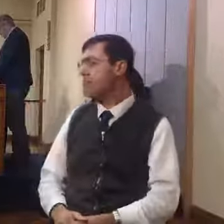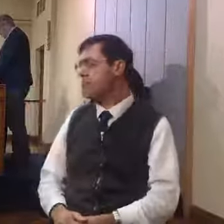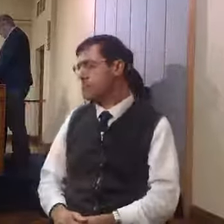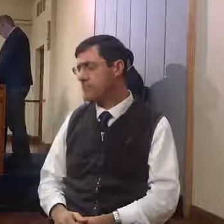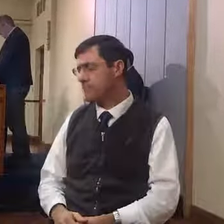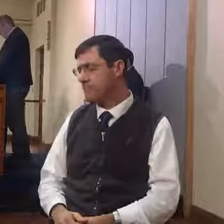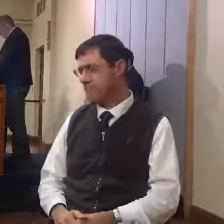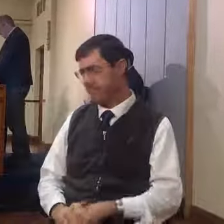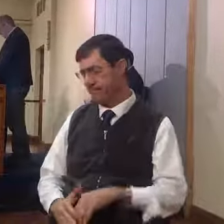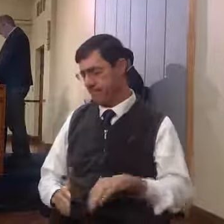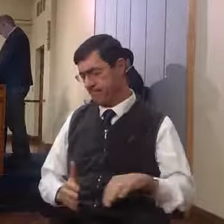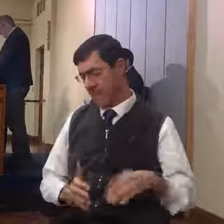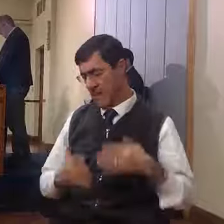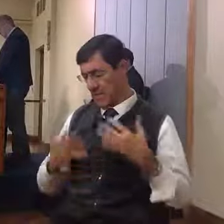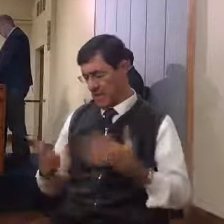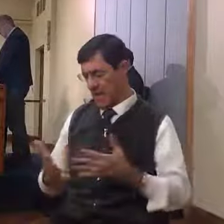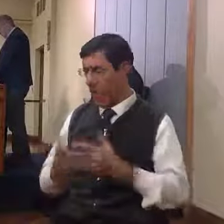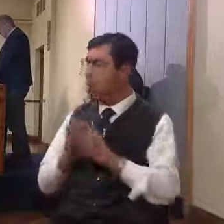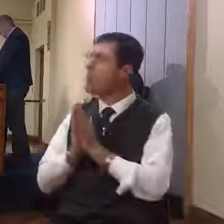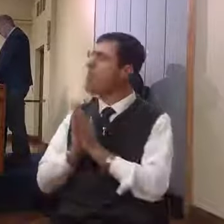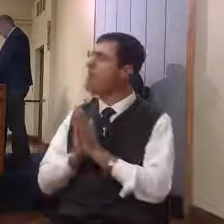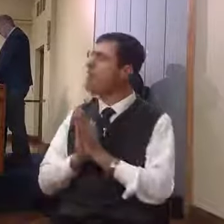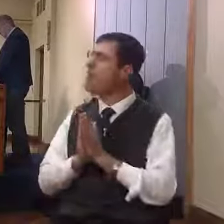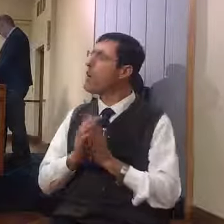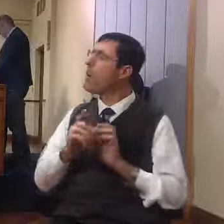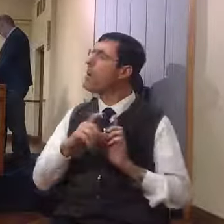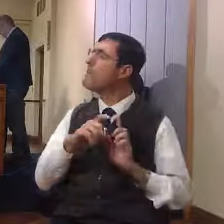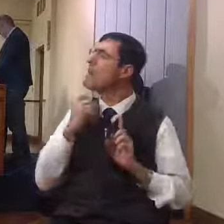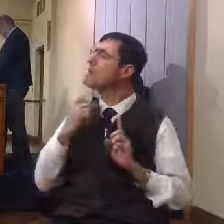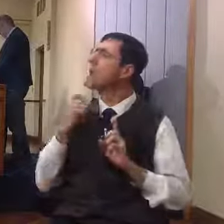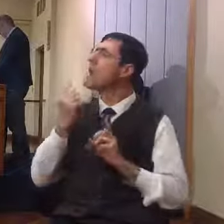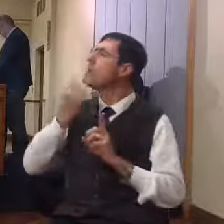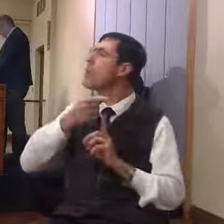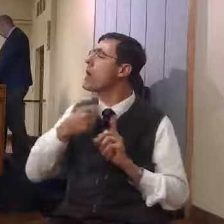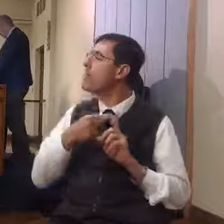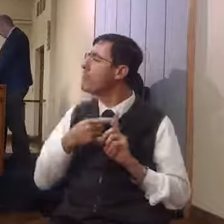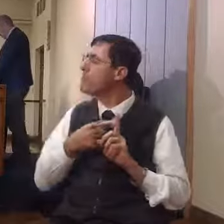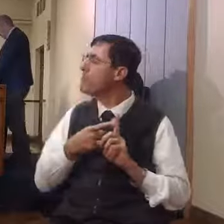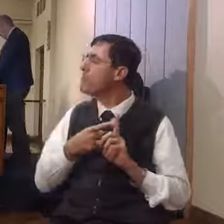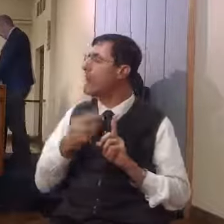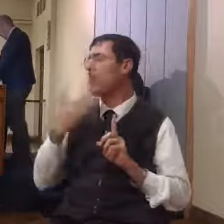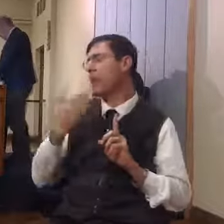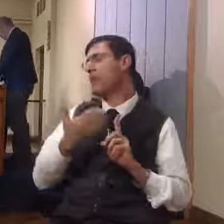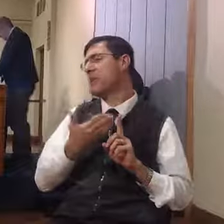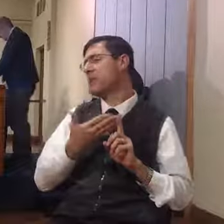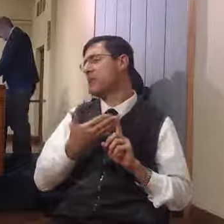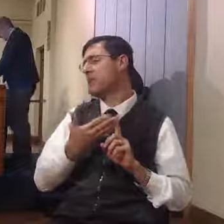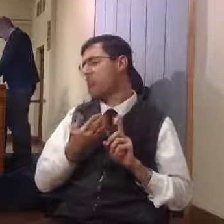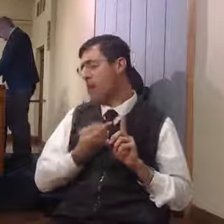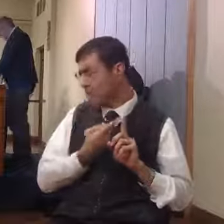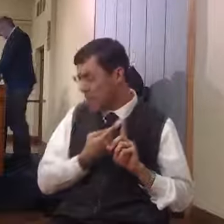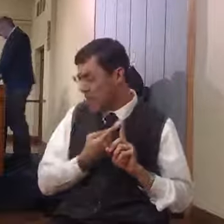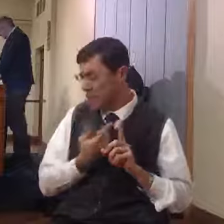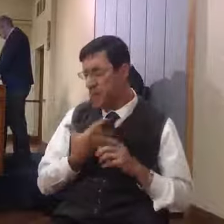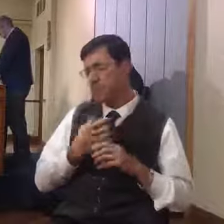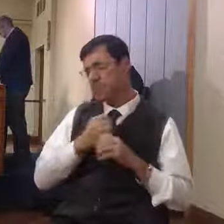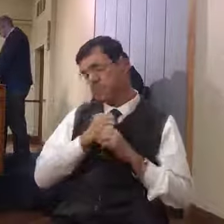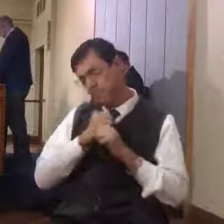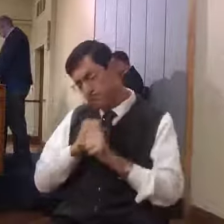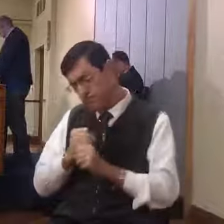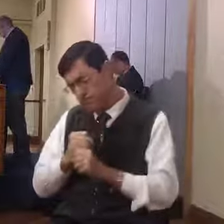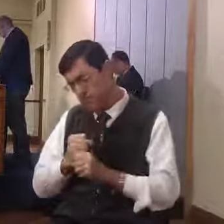thy servant who brings thy word to us. We thank thee for his labors among us, for his ministry, for his dedication and devotion to